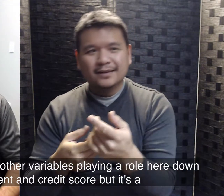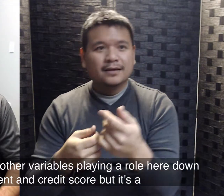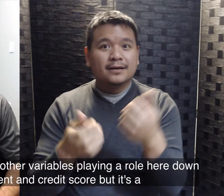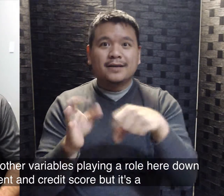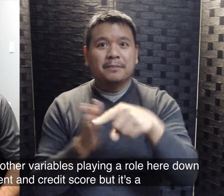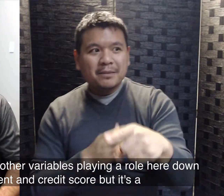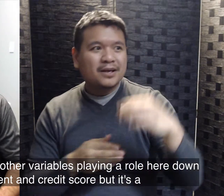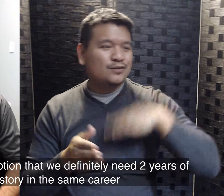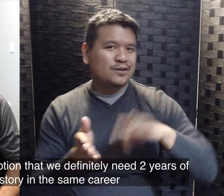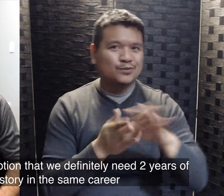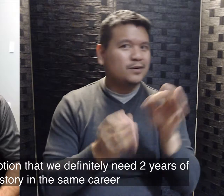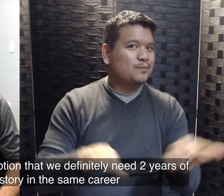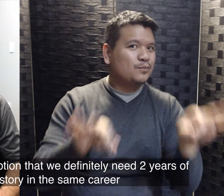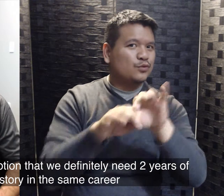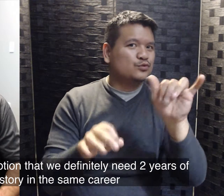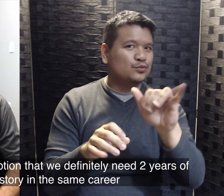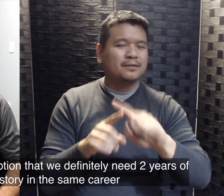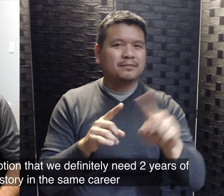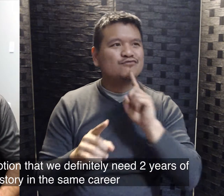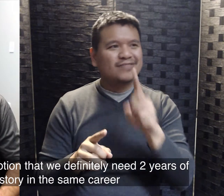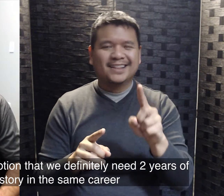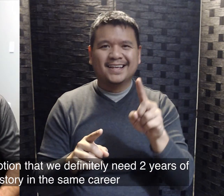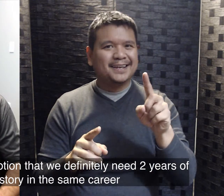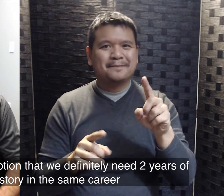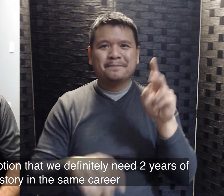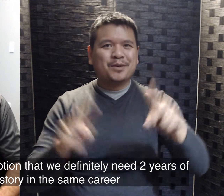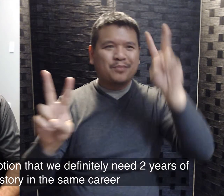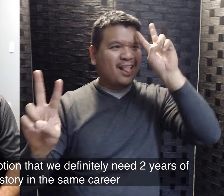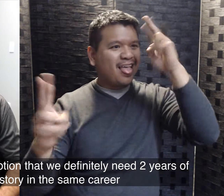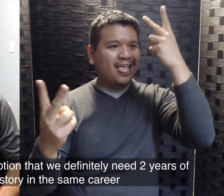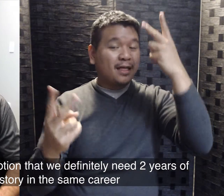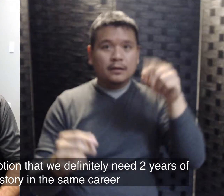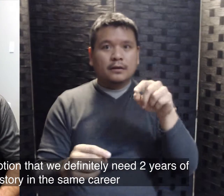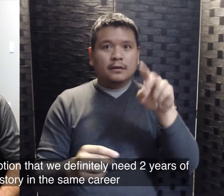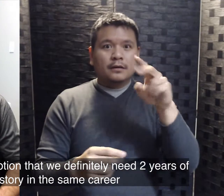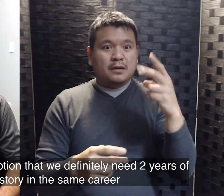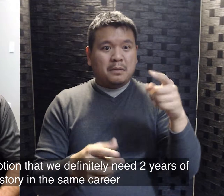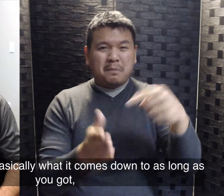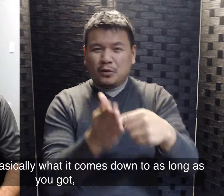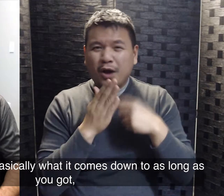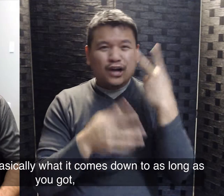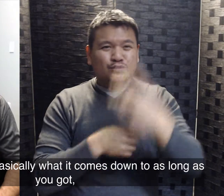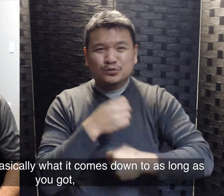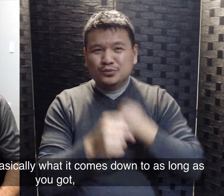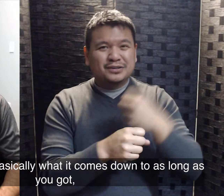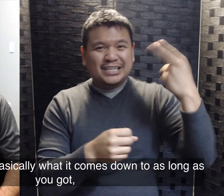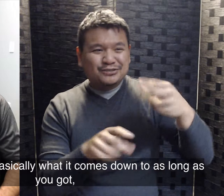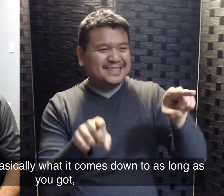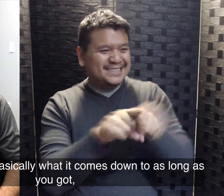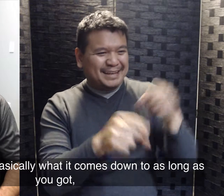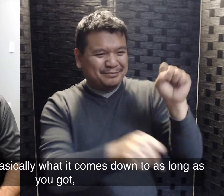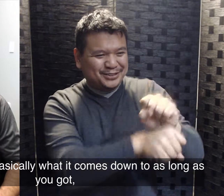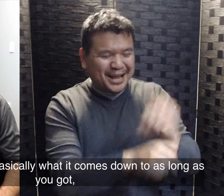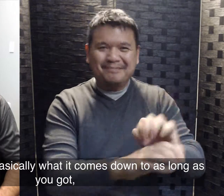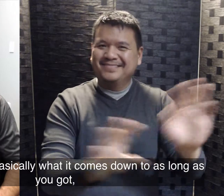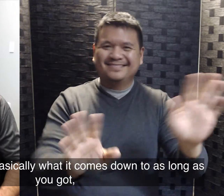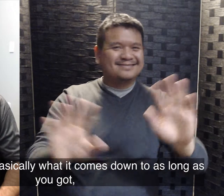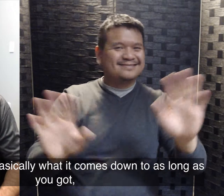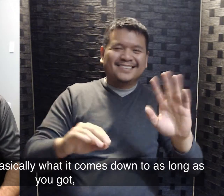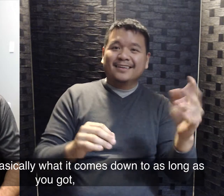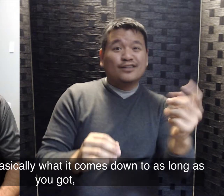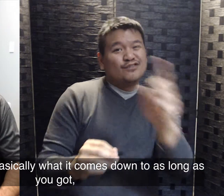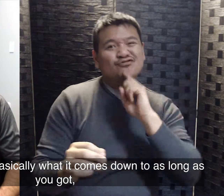score, but it's a huge misconception that we definitely need 2 years of history in the same career field and all that. Basically what it comes